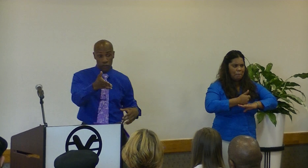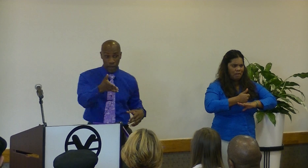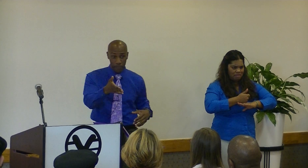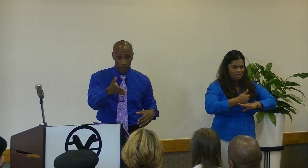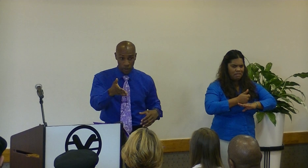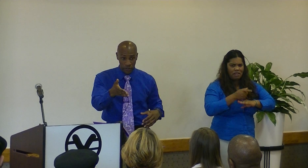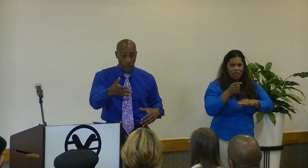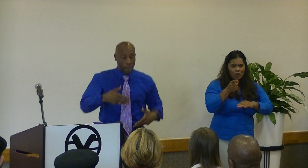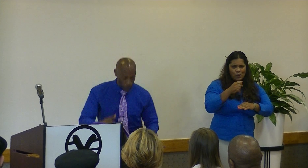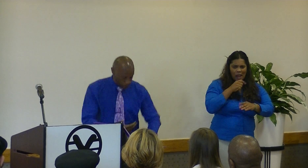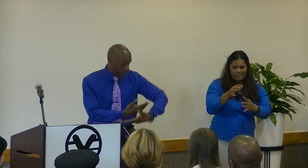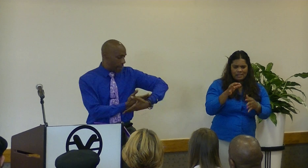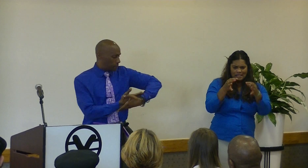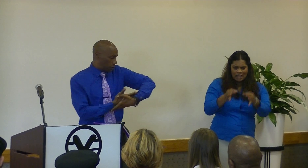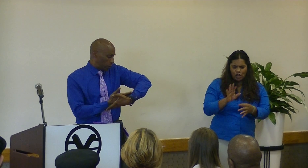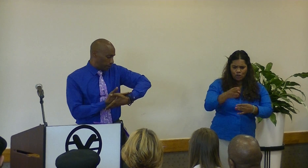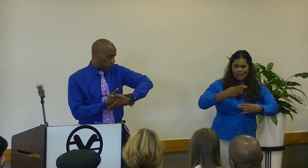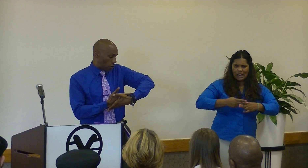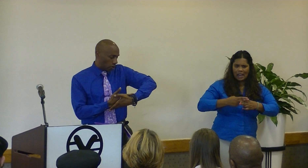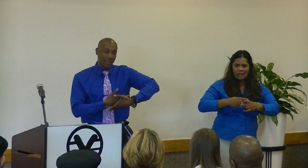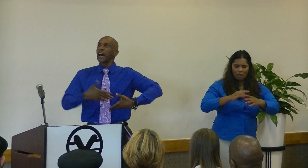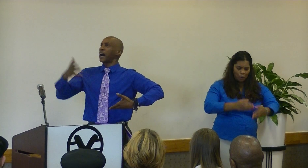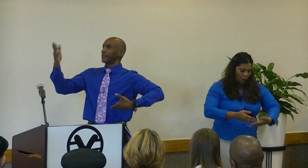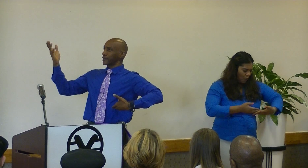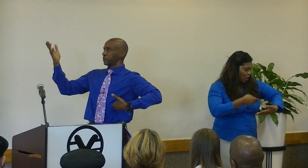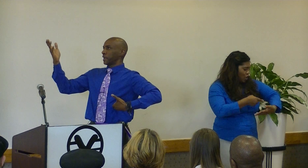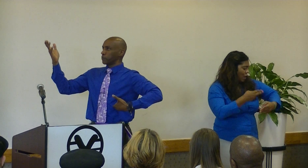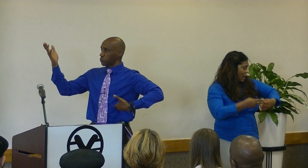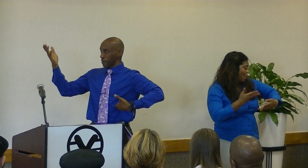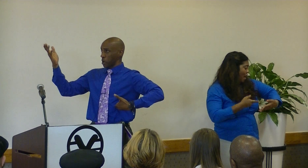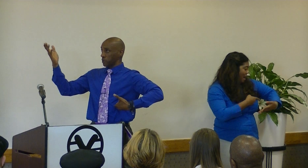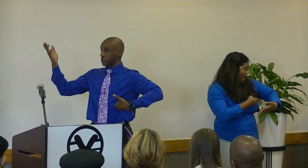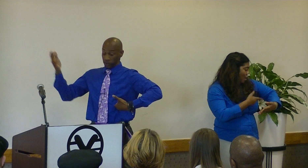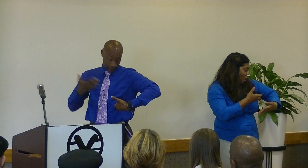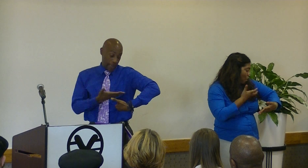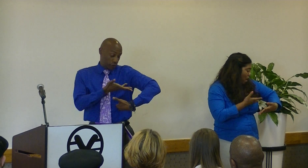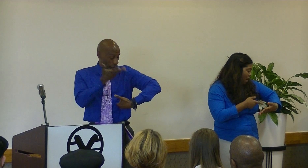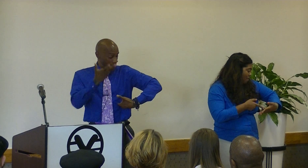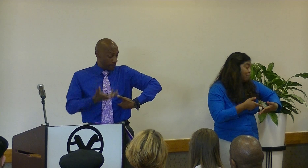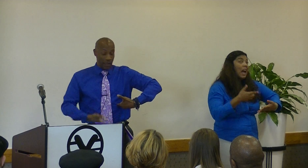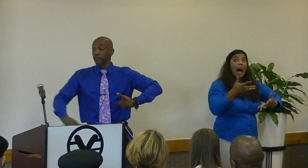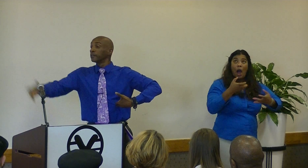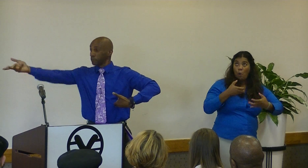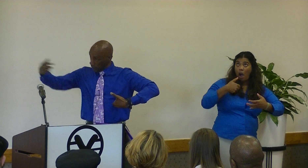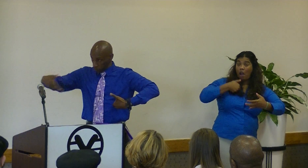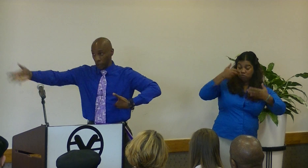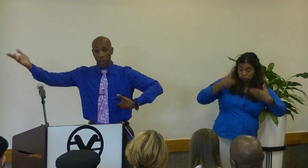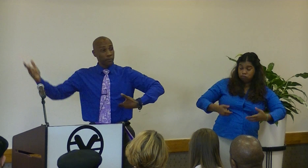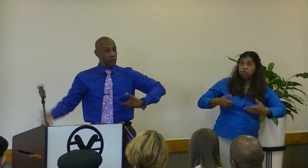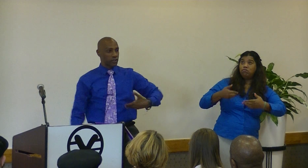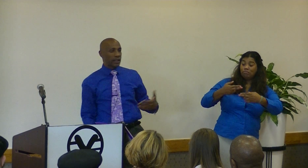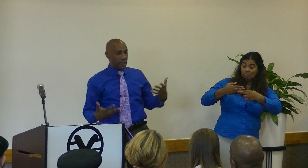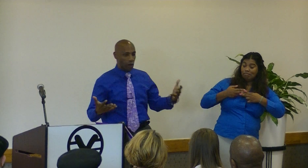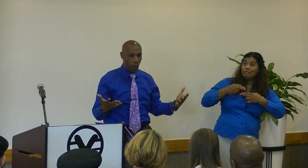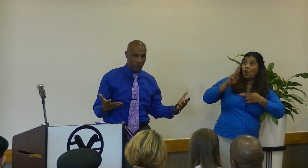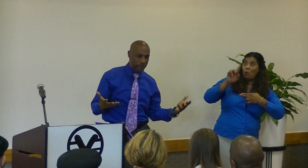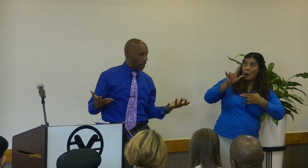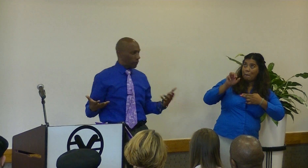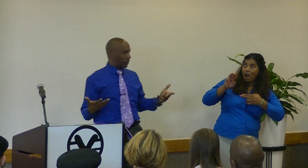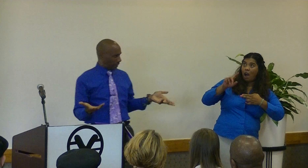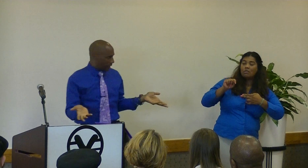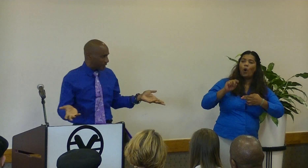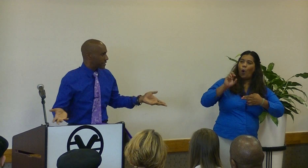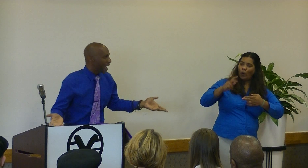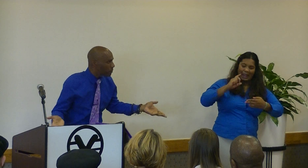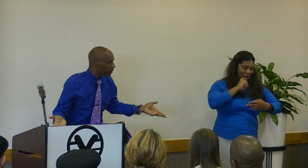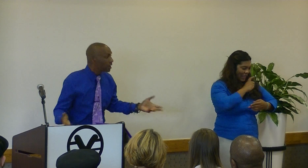didn't choose your name at birth. Oh, hey, what do you want to be called? I'd like to be named Raymont. That's your name then. And put it on the birth certificate. Like no one pops